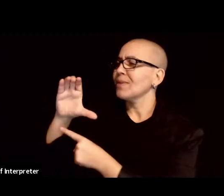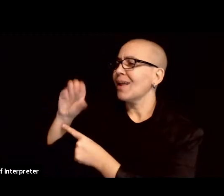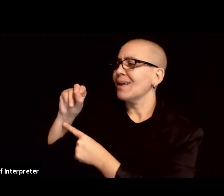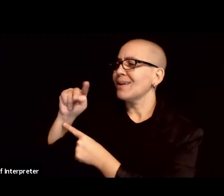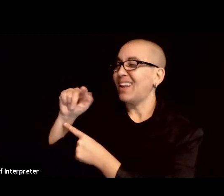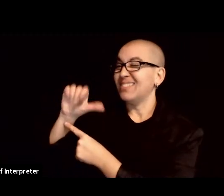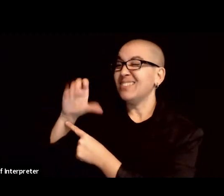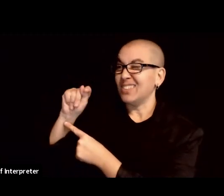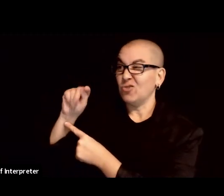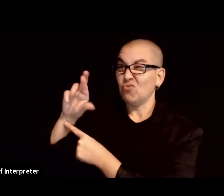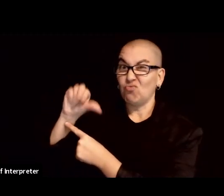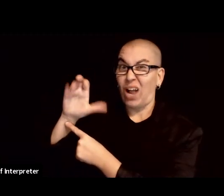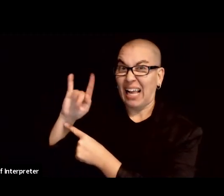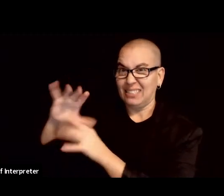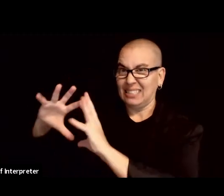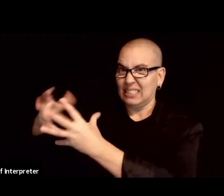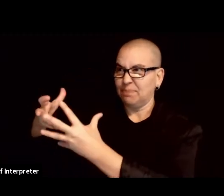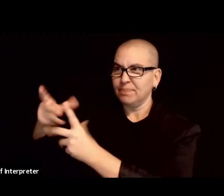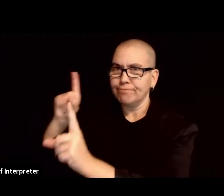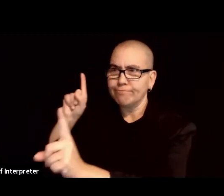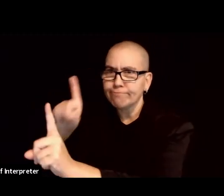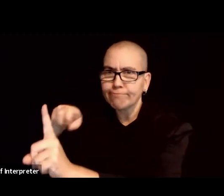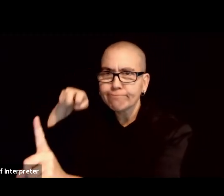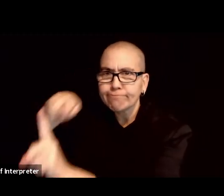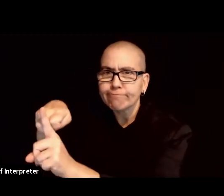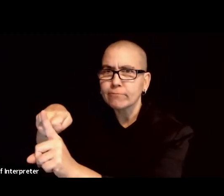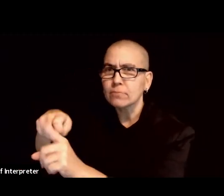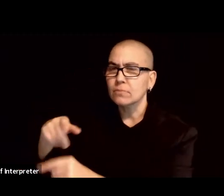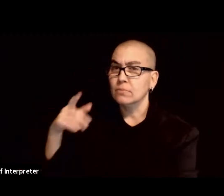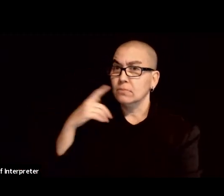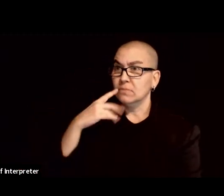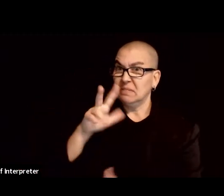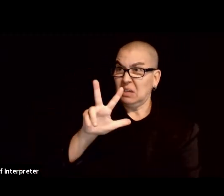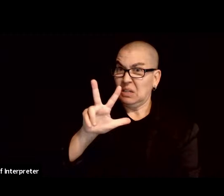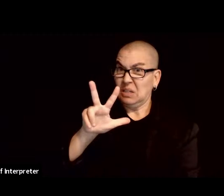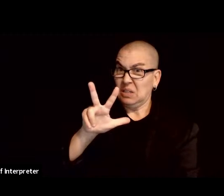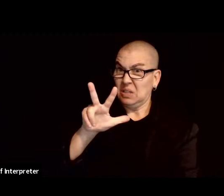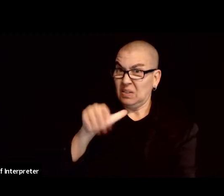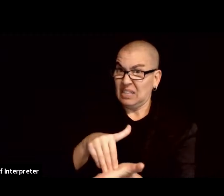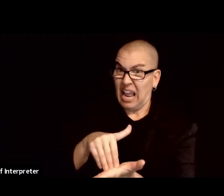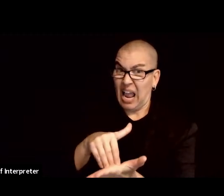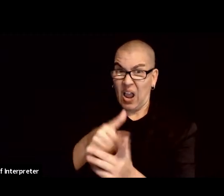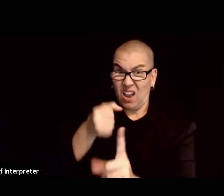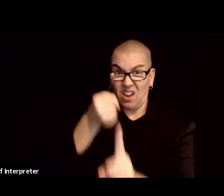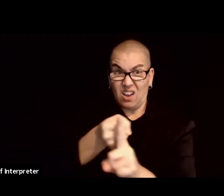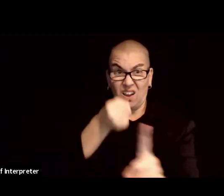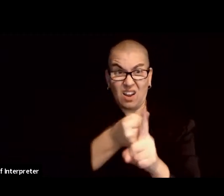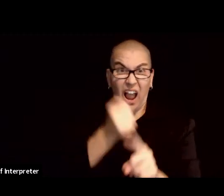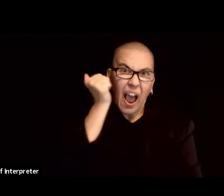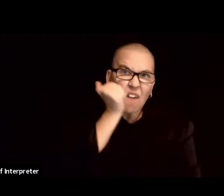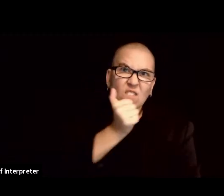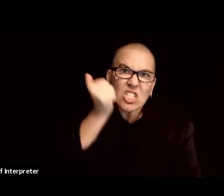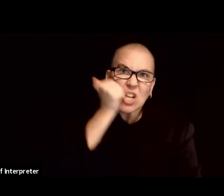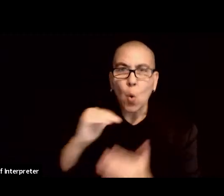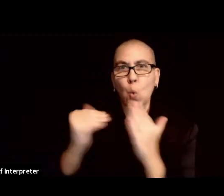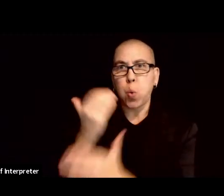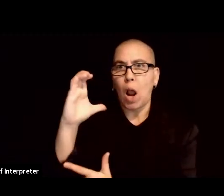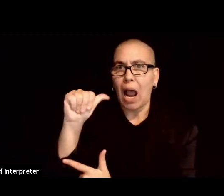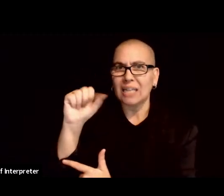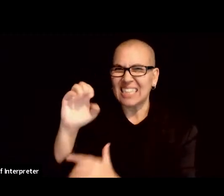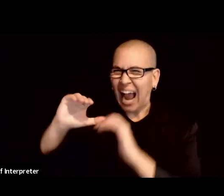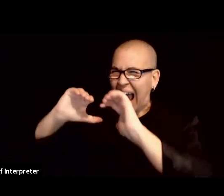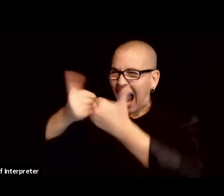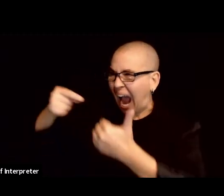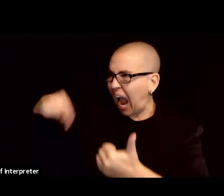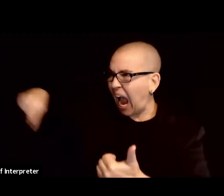able to attempt to contact trace? What type of a staff do you have in that work? And how prevalent is the